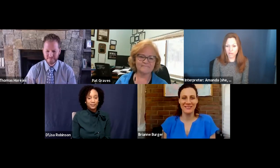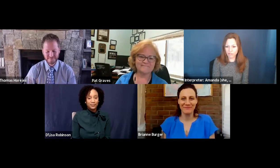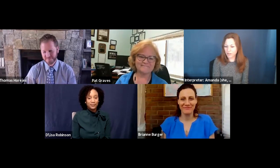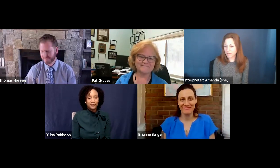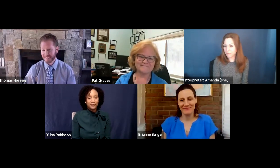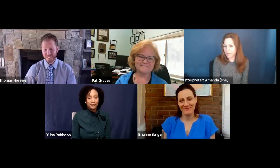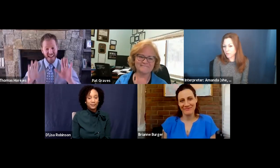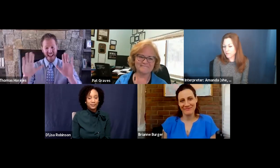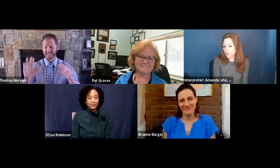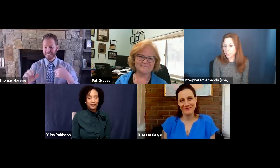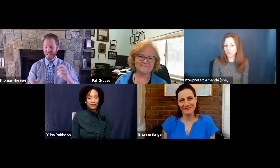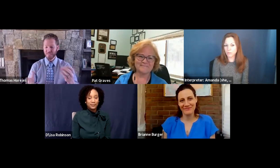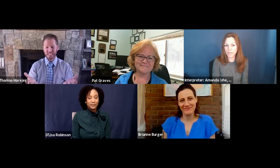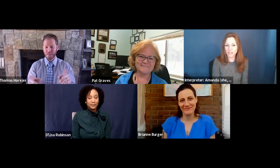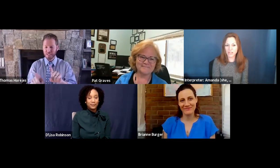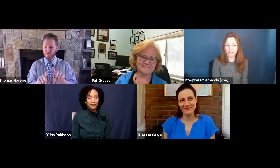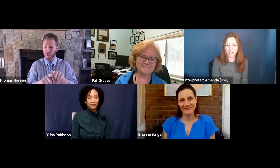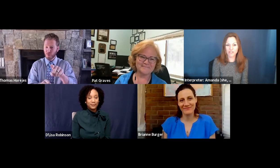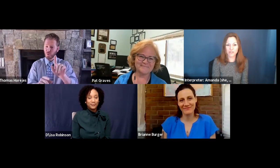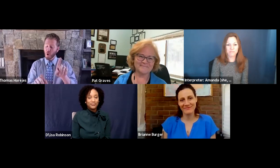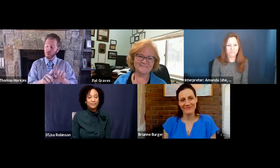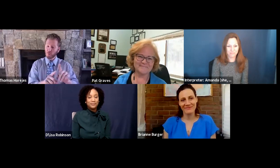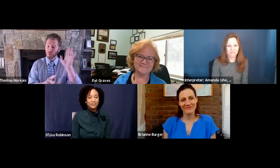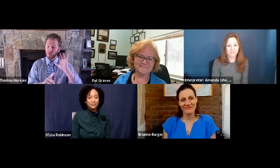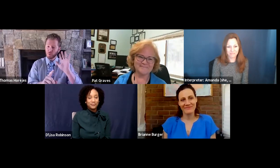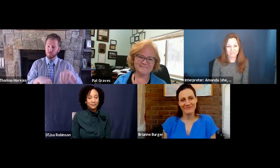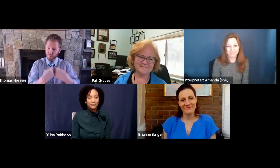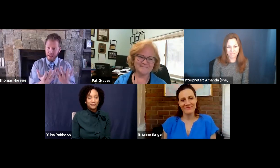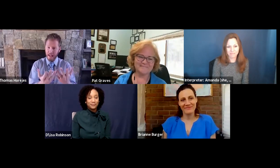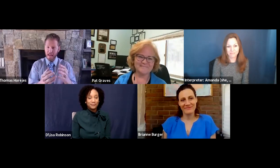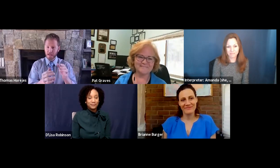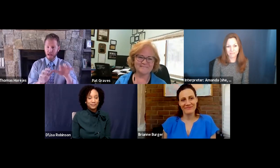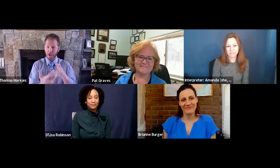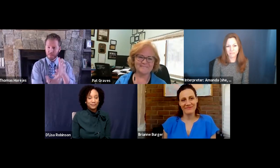to offer, and I'm looking forward to contributing to the conversation.